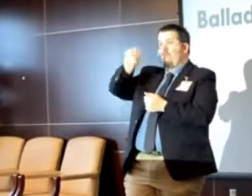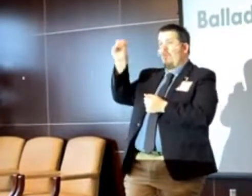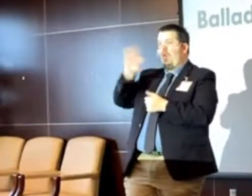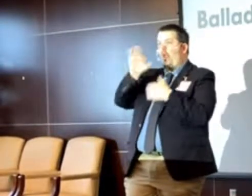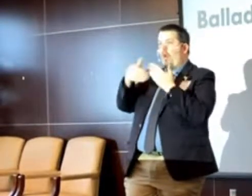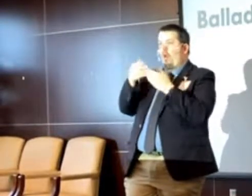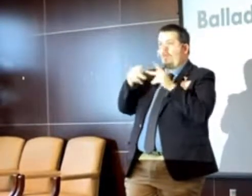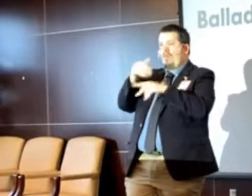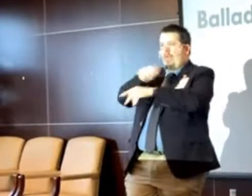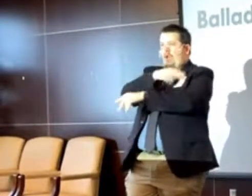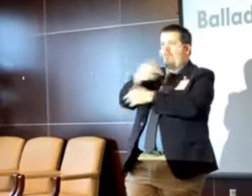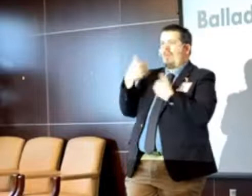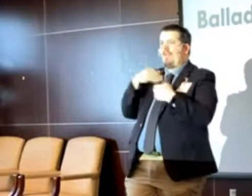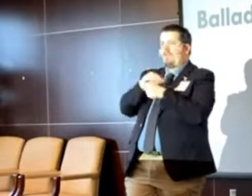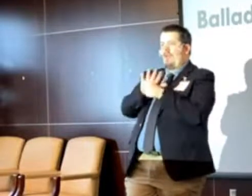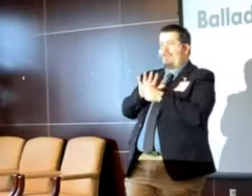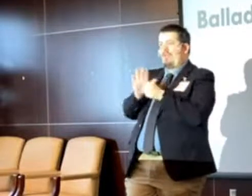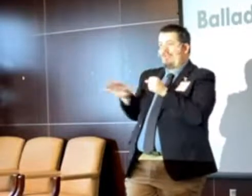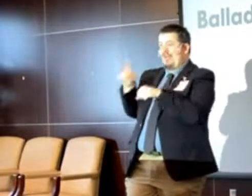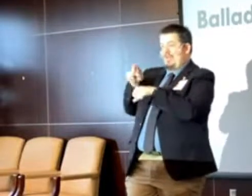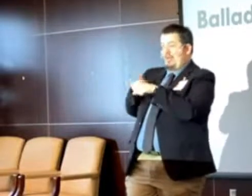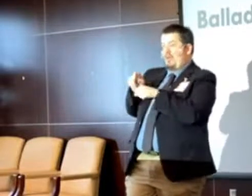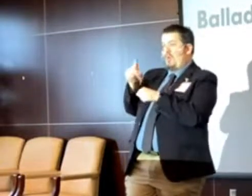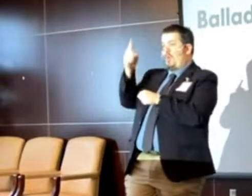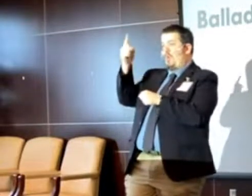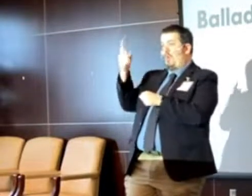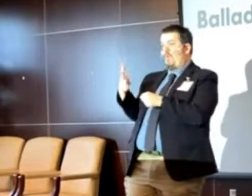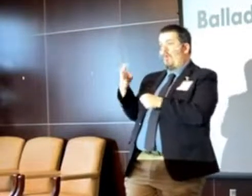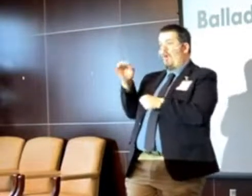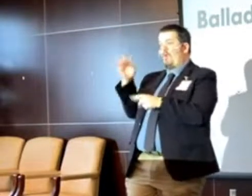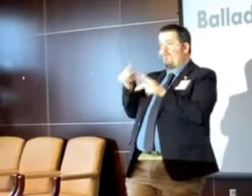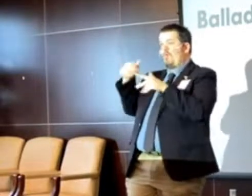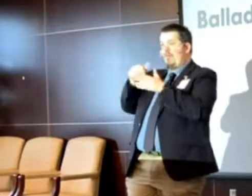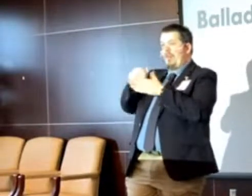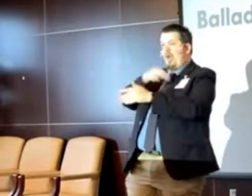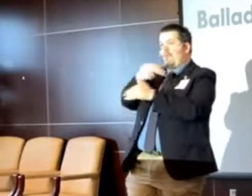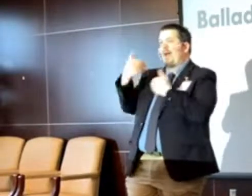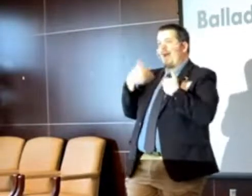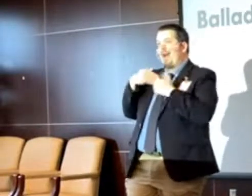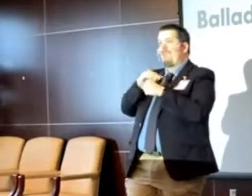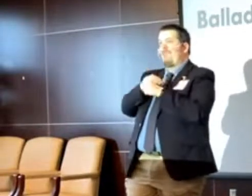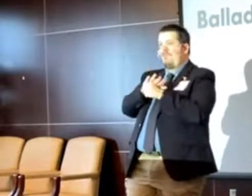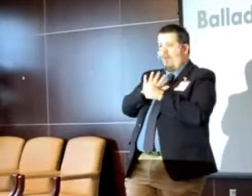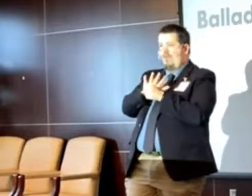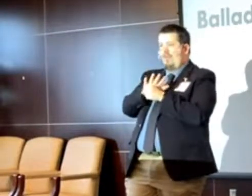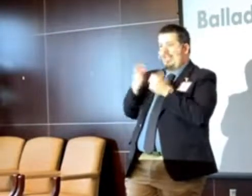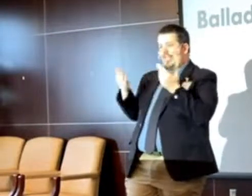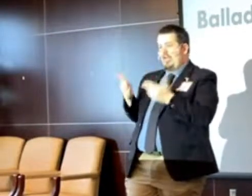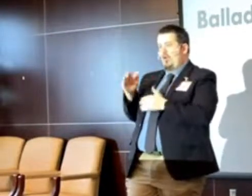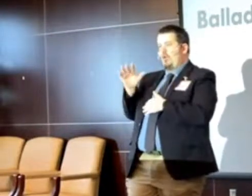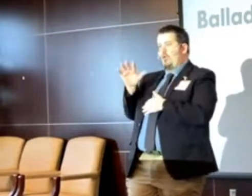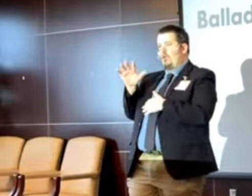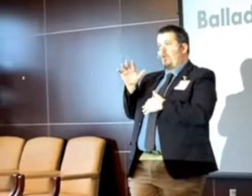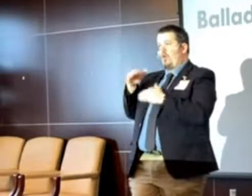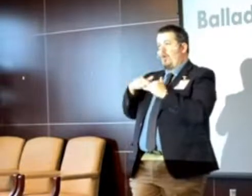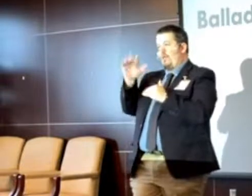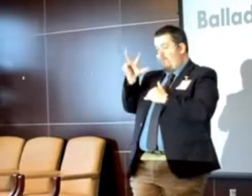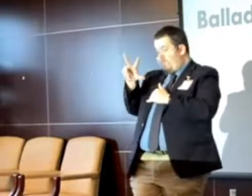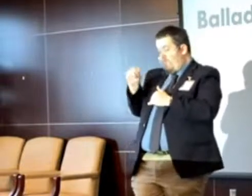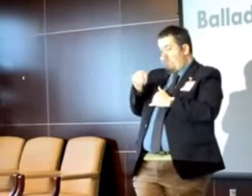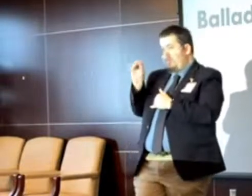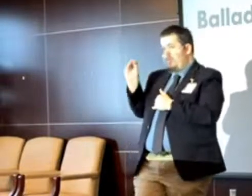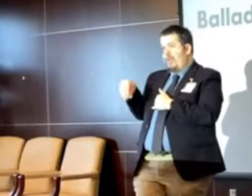volume, nationally, about a quarter of patients in the hospitals have COVID. Here, it's a little above